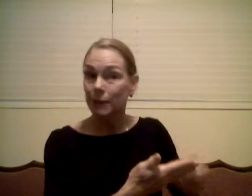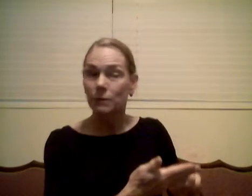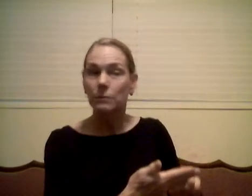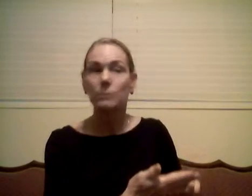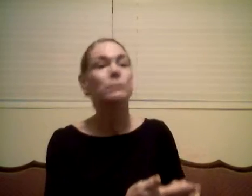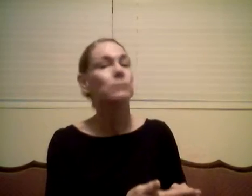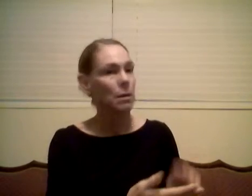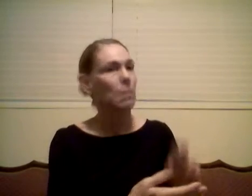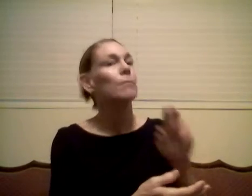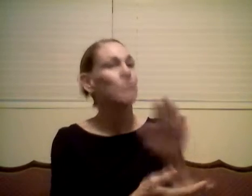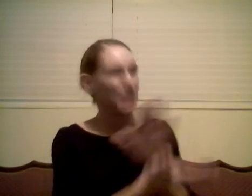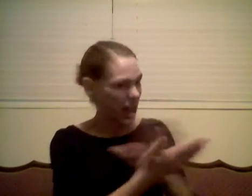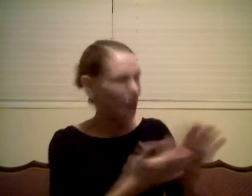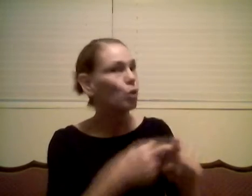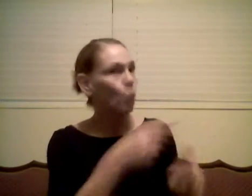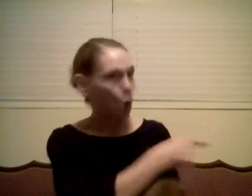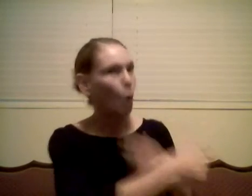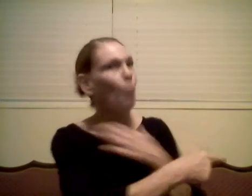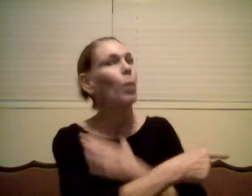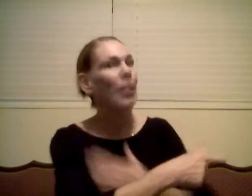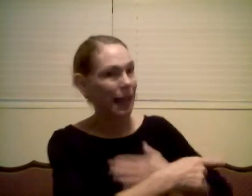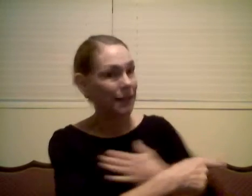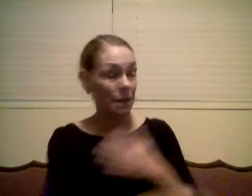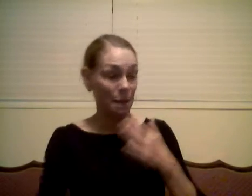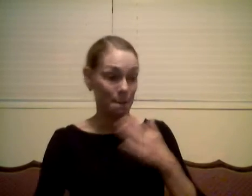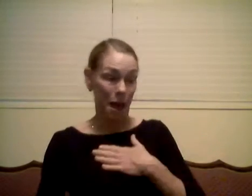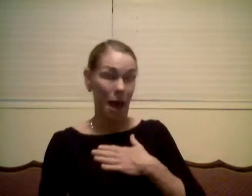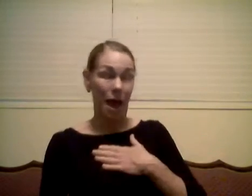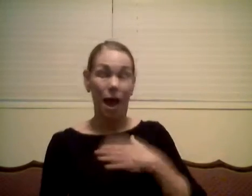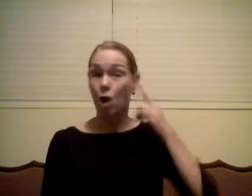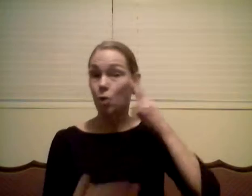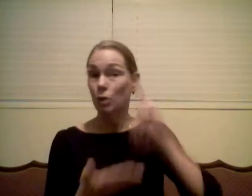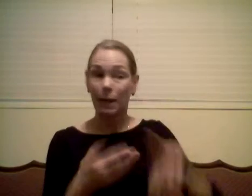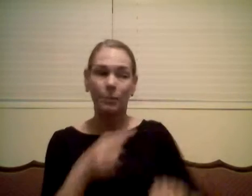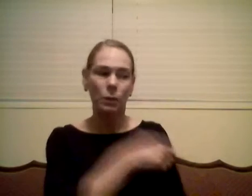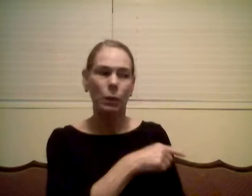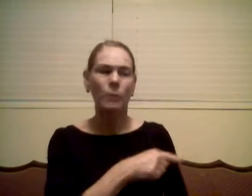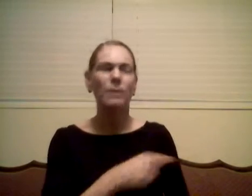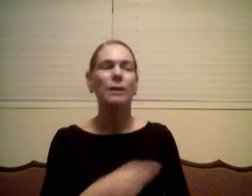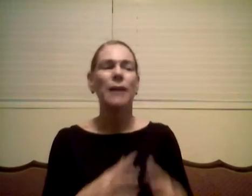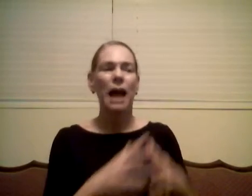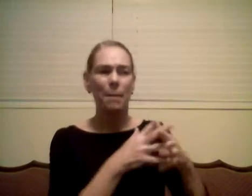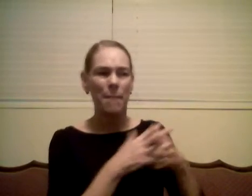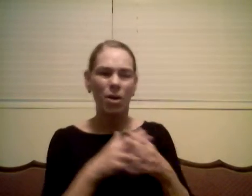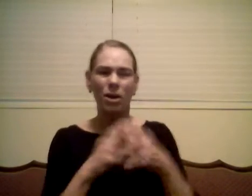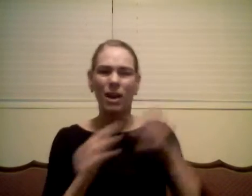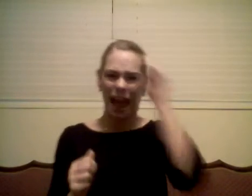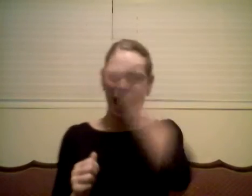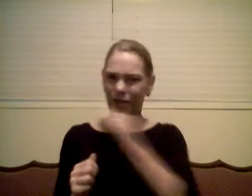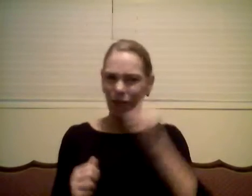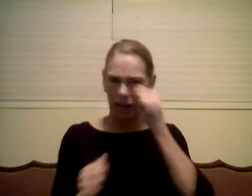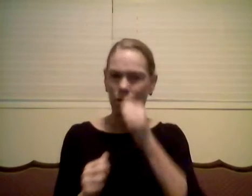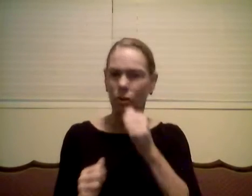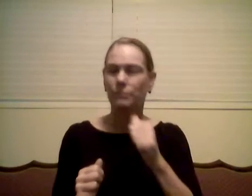great. African-American woman, just adorable, always impeccably dressed, put together, very professional. As folks would come in, she'd have to hand over